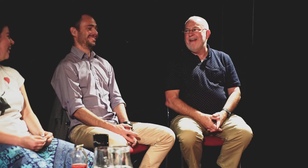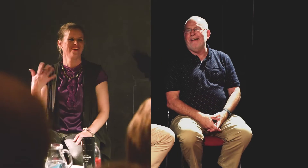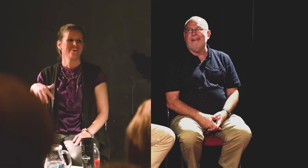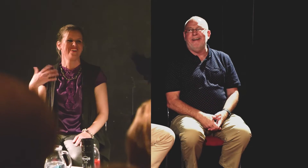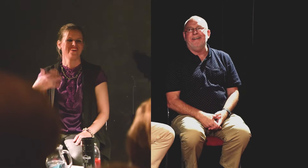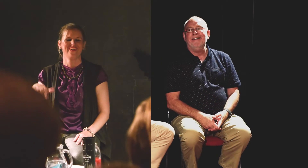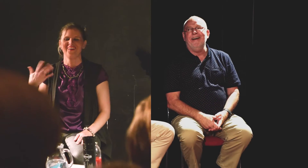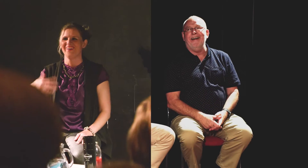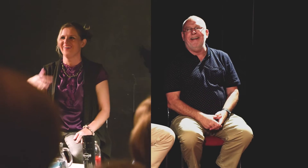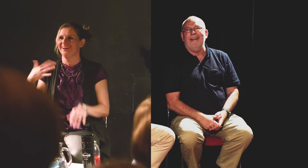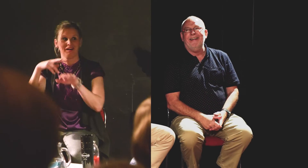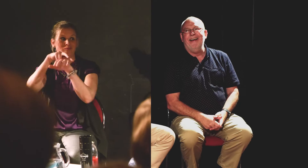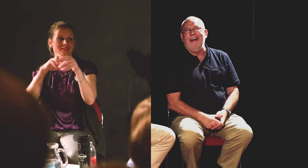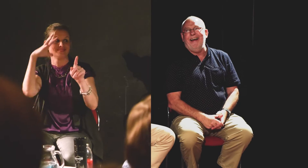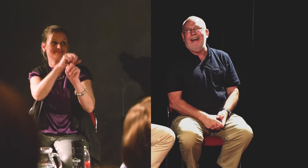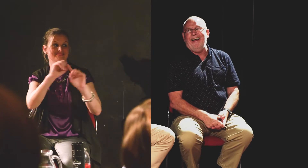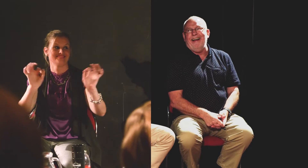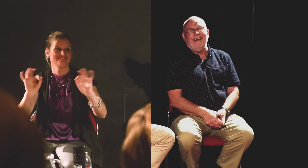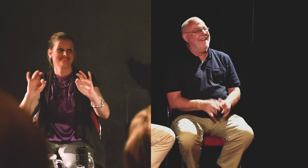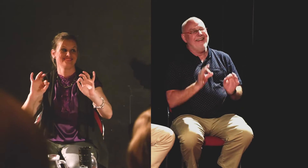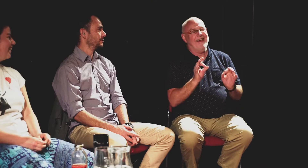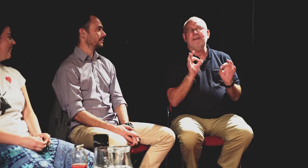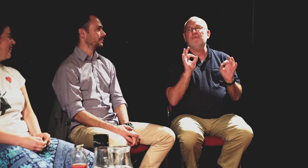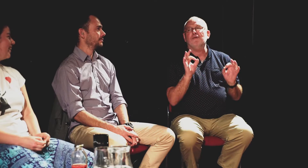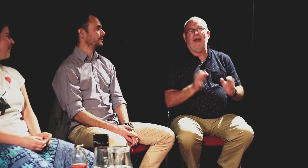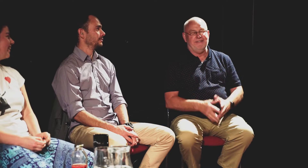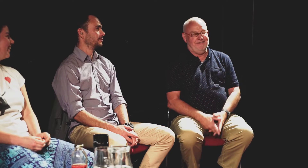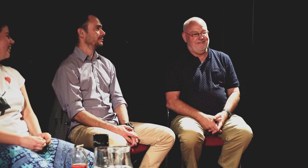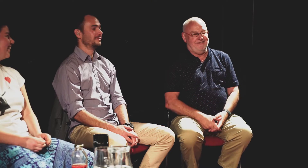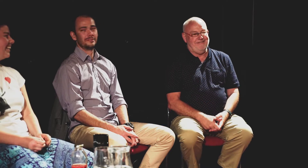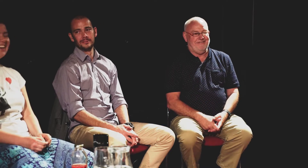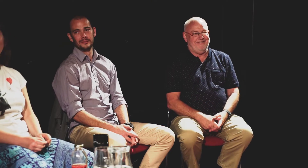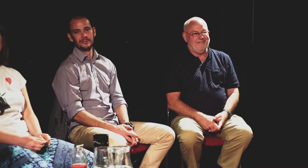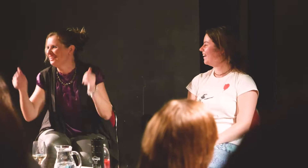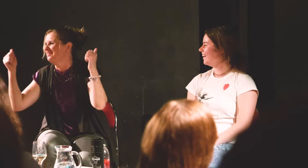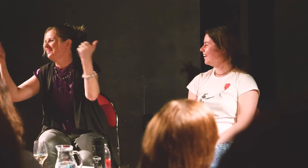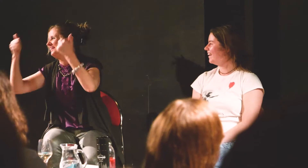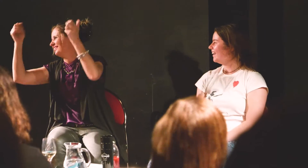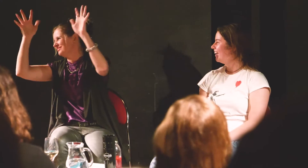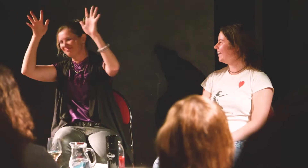happy after that. Did you get caught? No, the police never caught me.